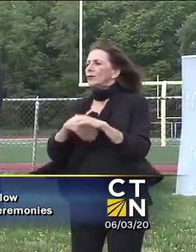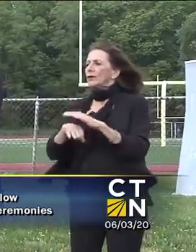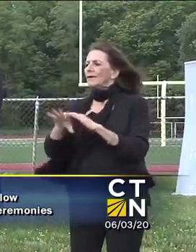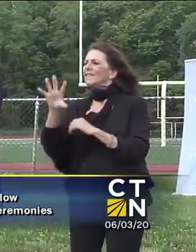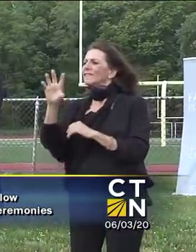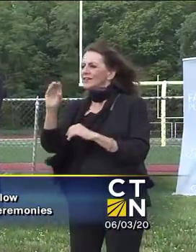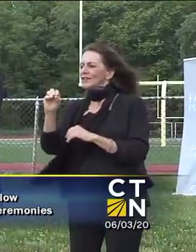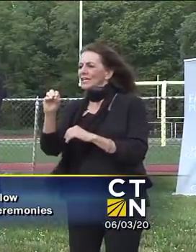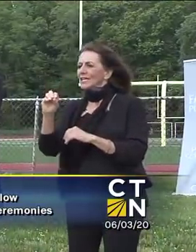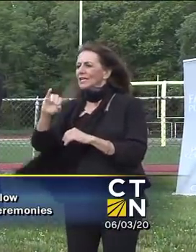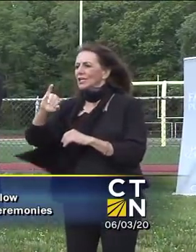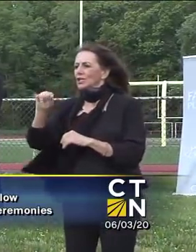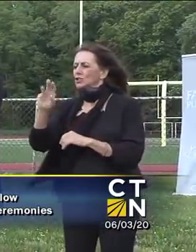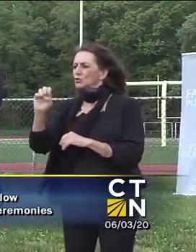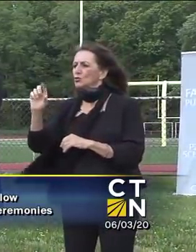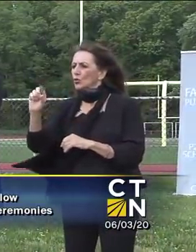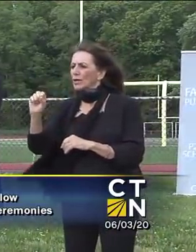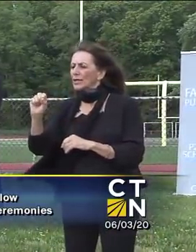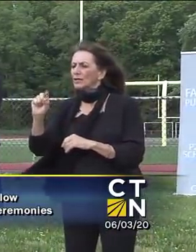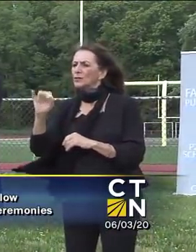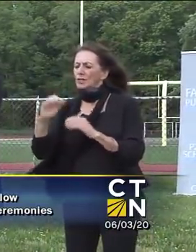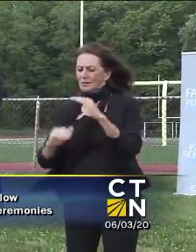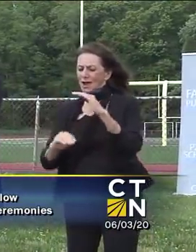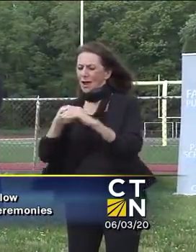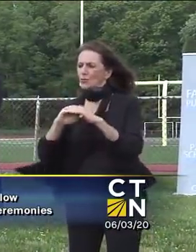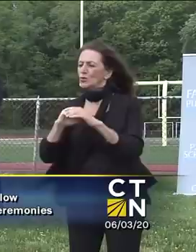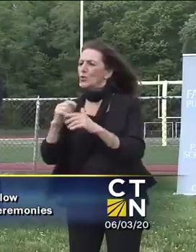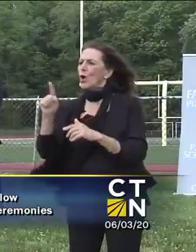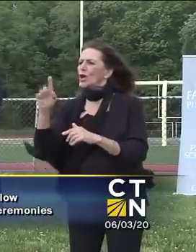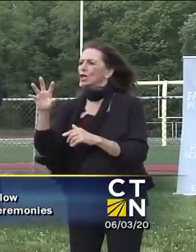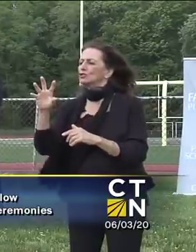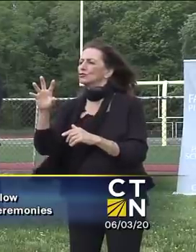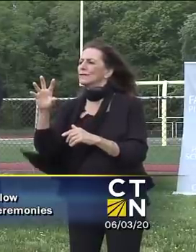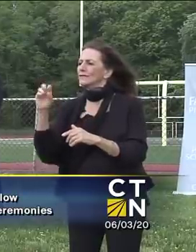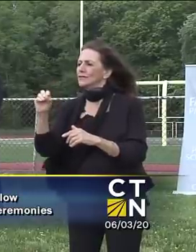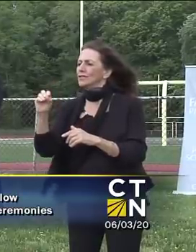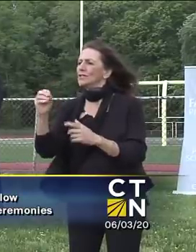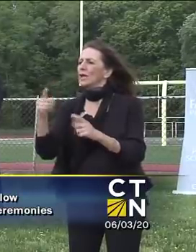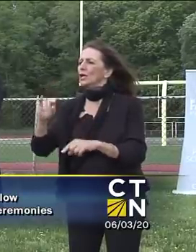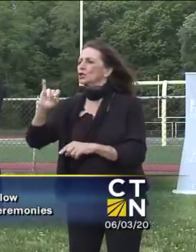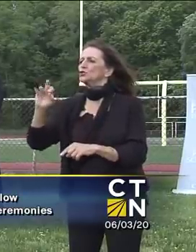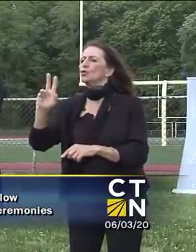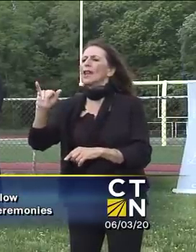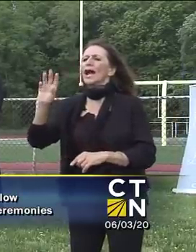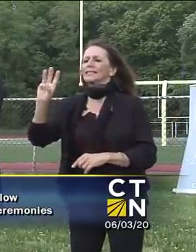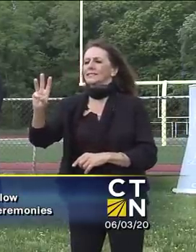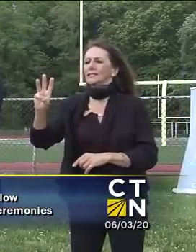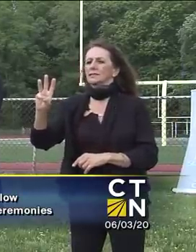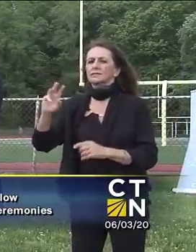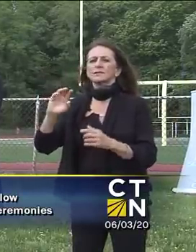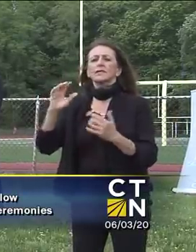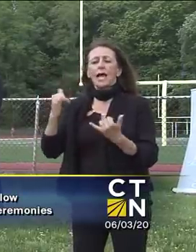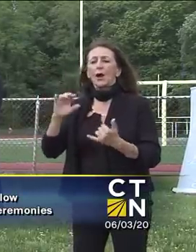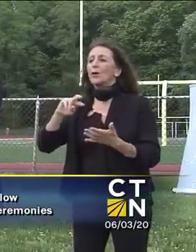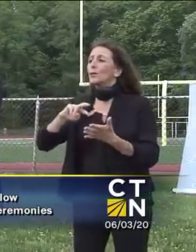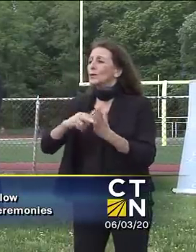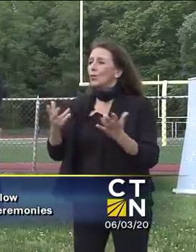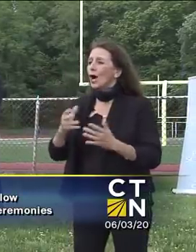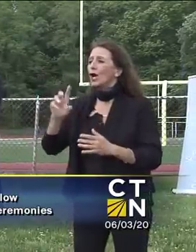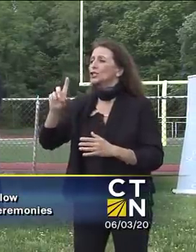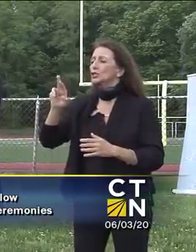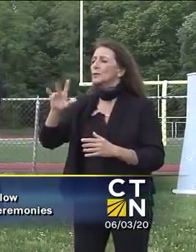on June 20th. And we said up to 150 on July 6th. And that means that Derby can enjoy